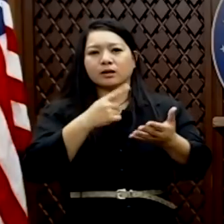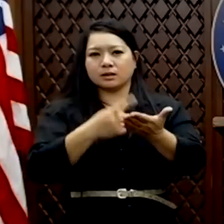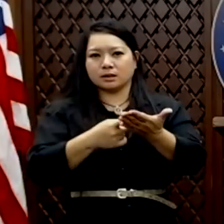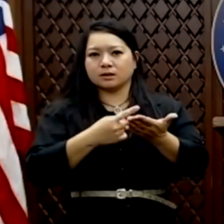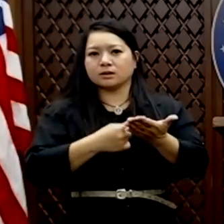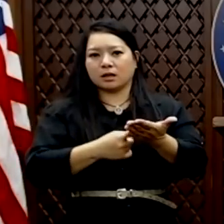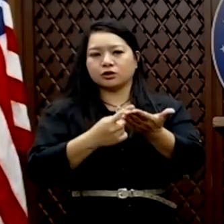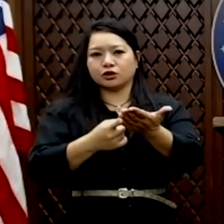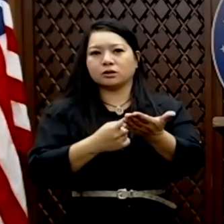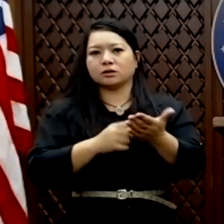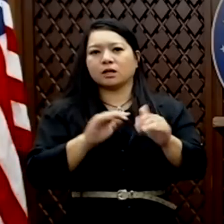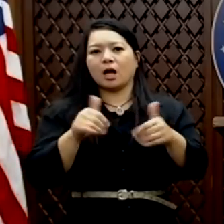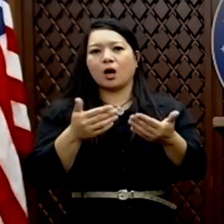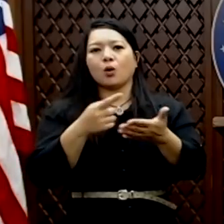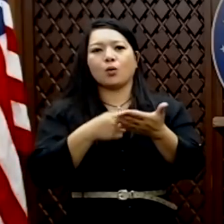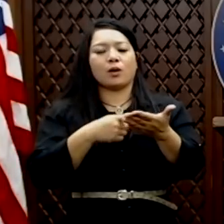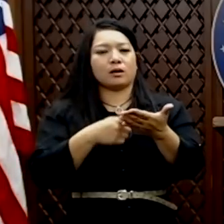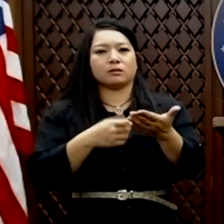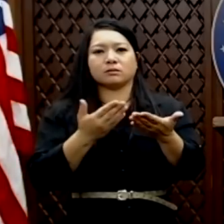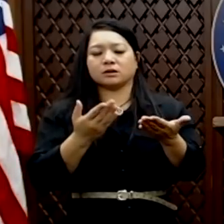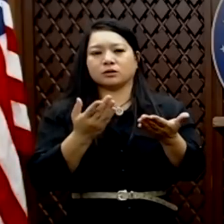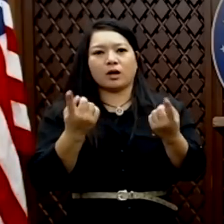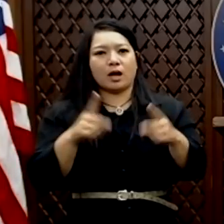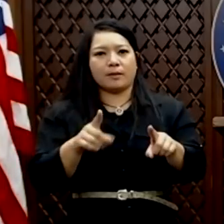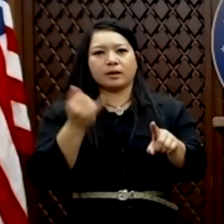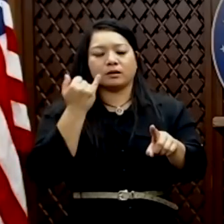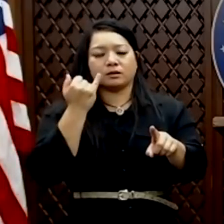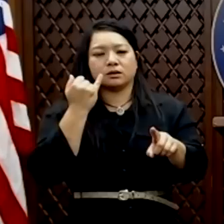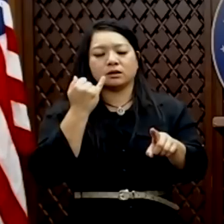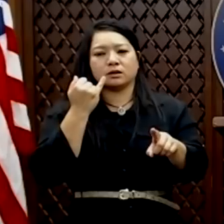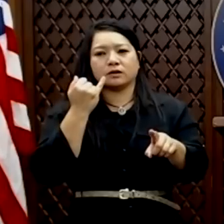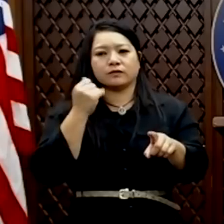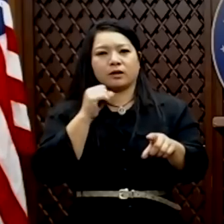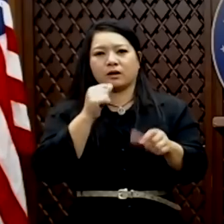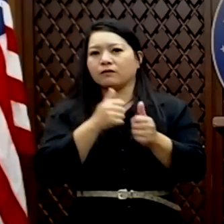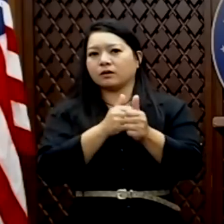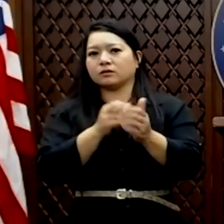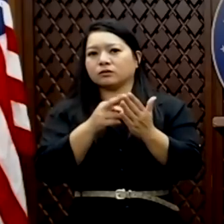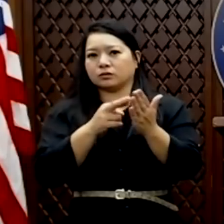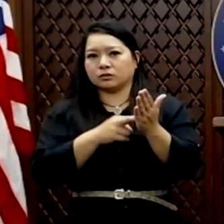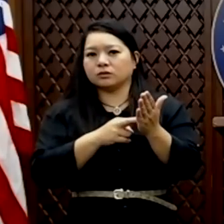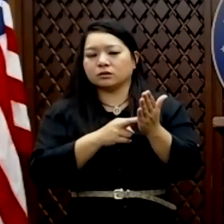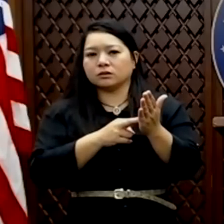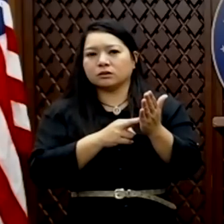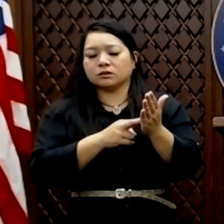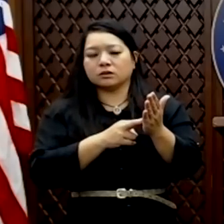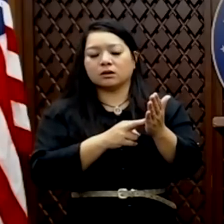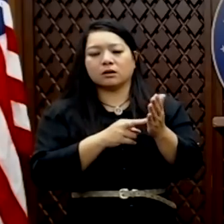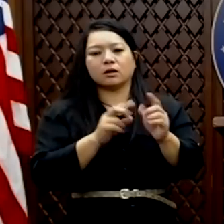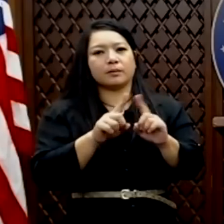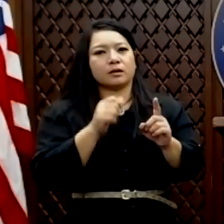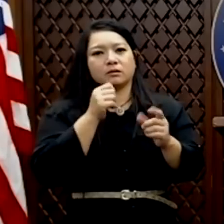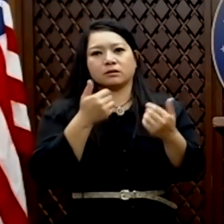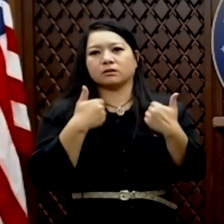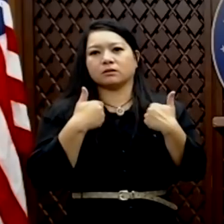of what consequences would there be for not adhering to the measures. But I don't have